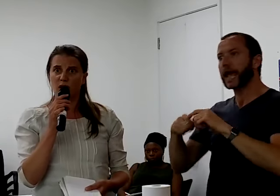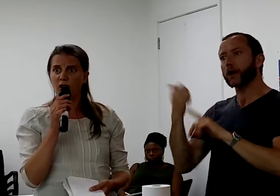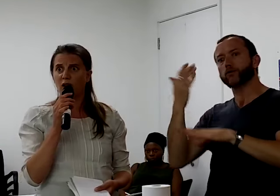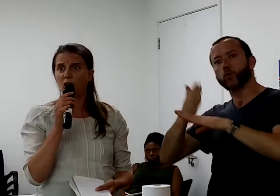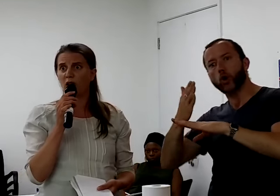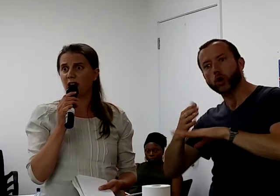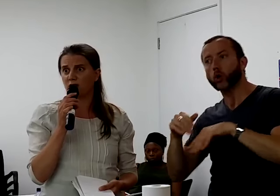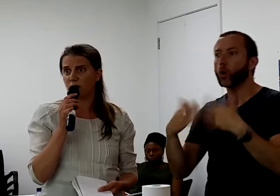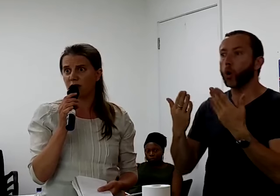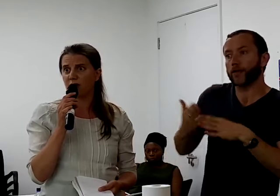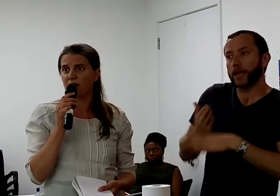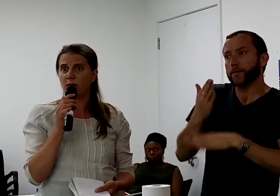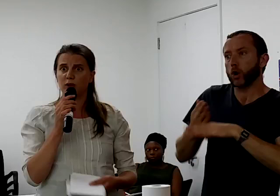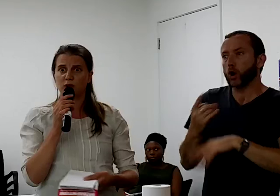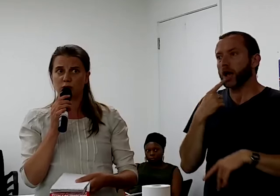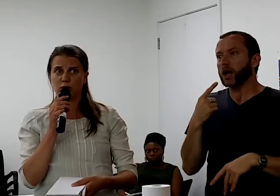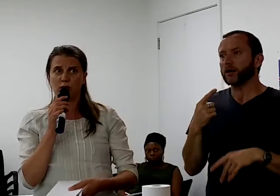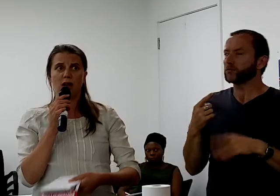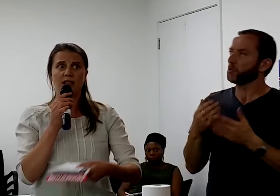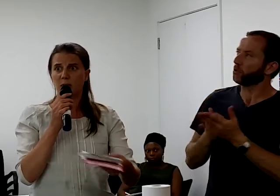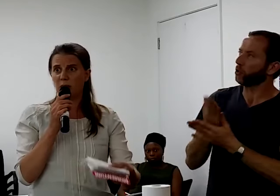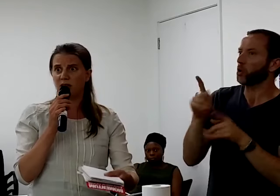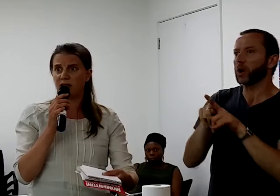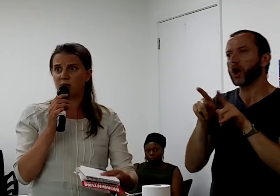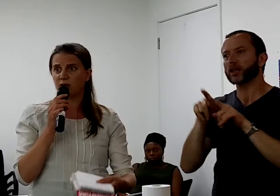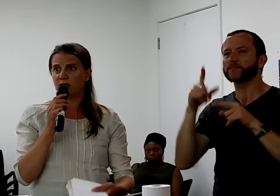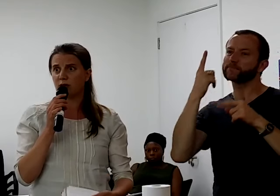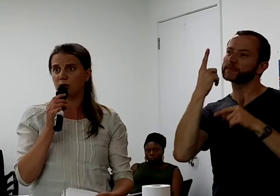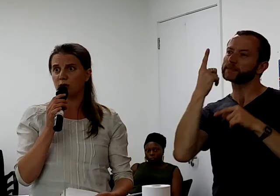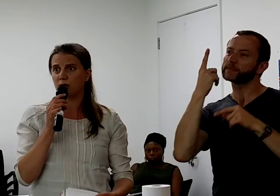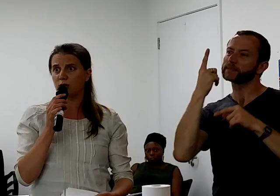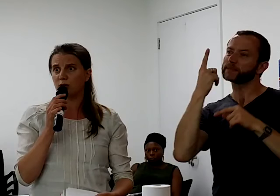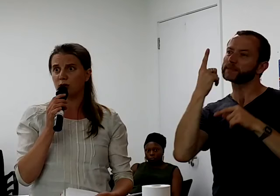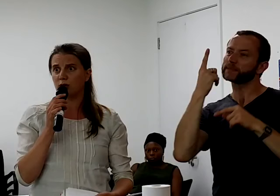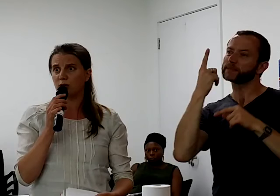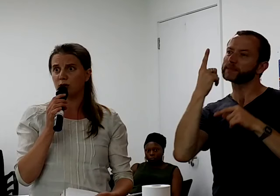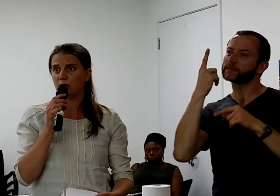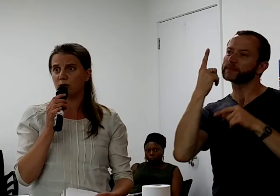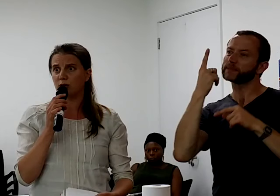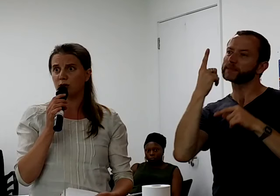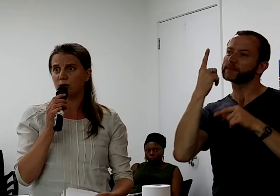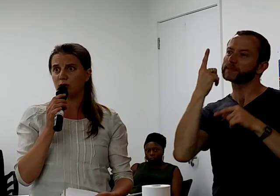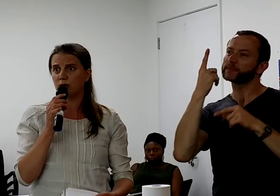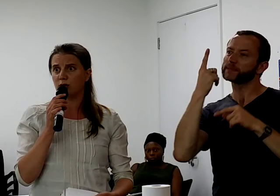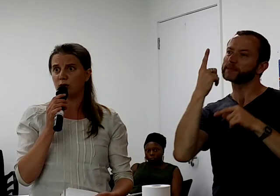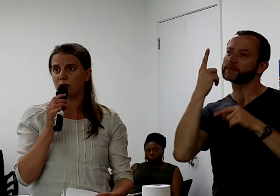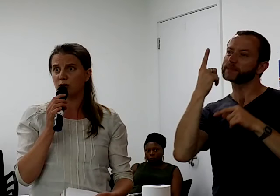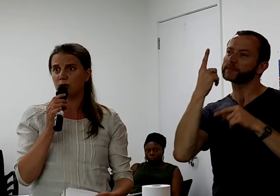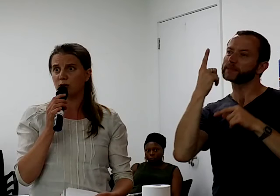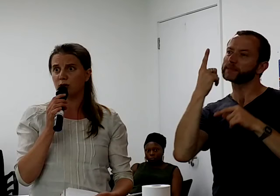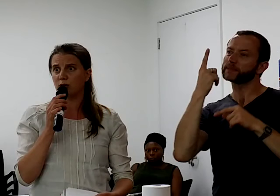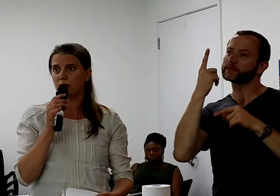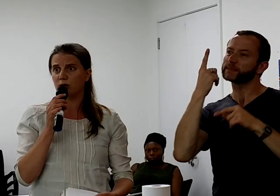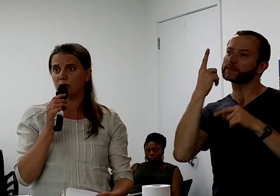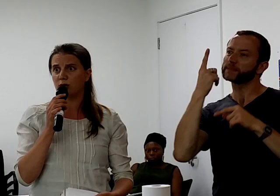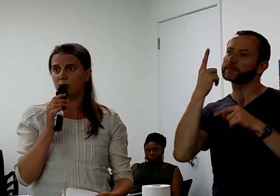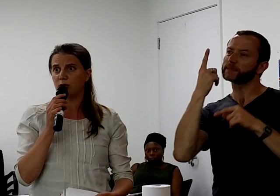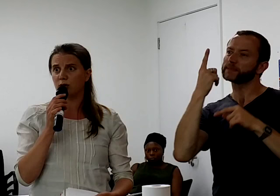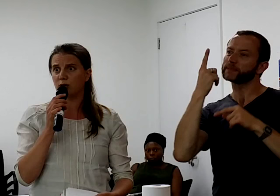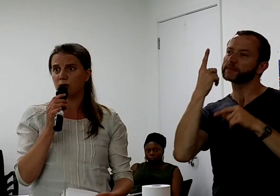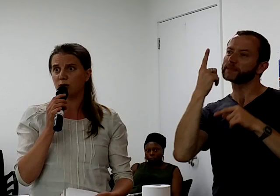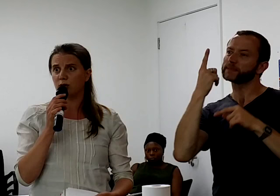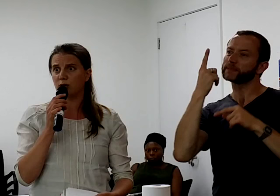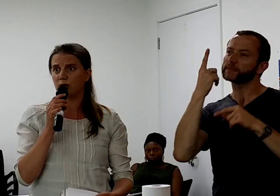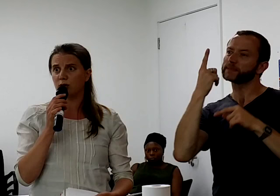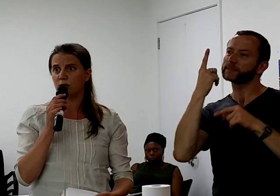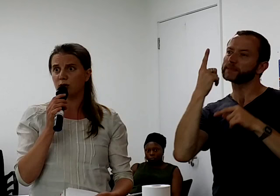or the employer get rid of them through capability procedure, sickness management procedure. We need a